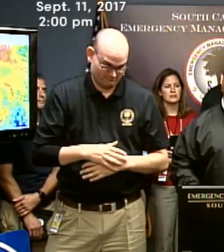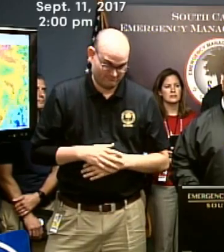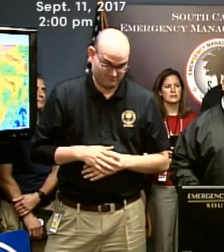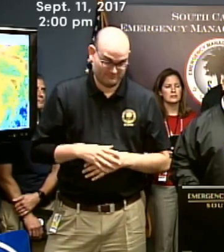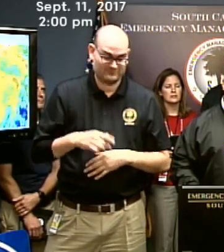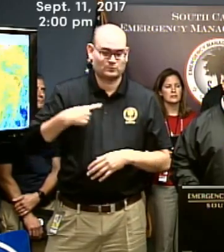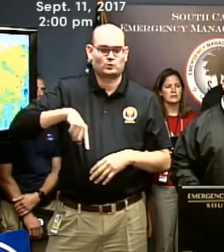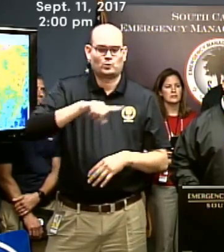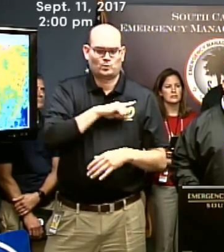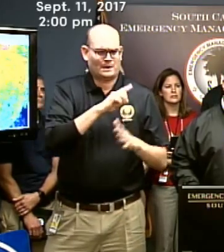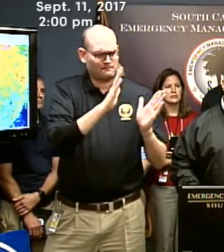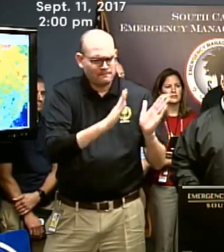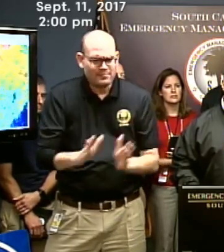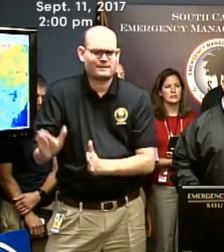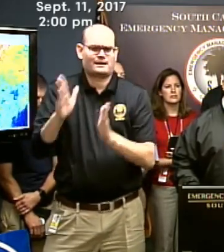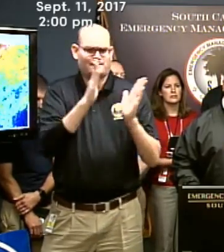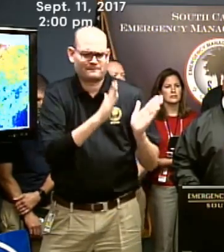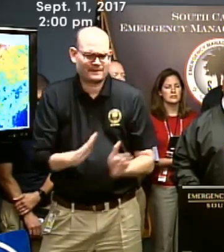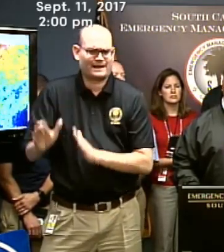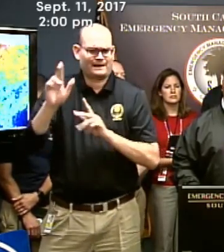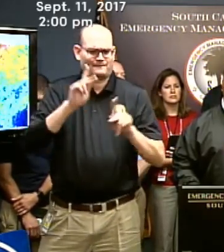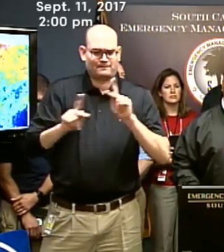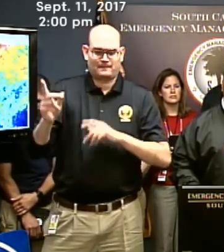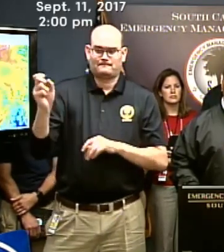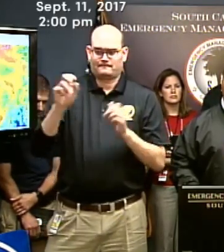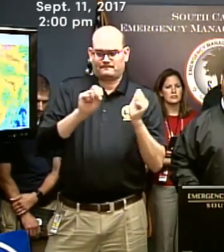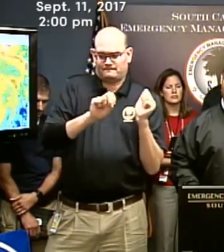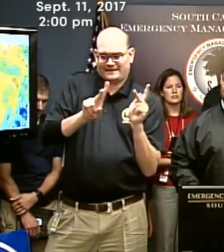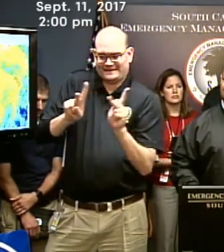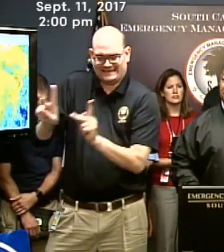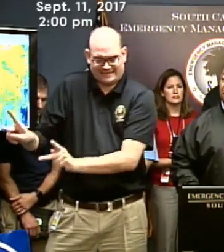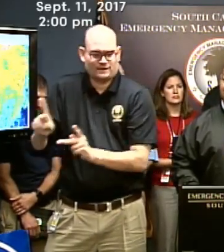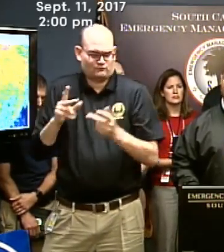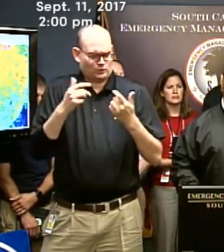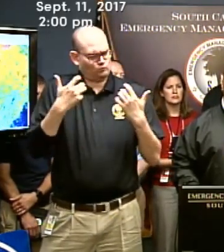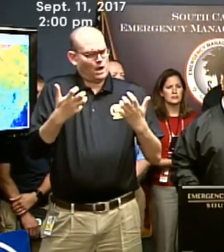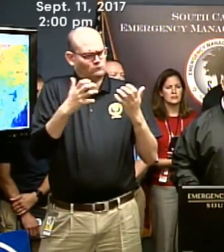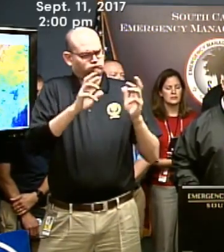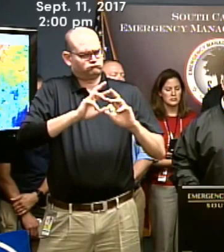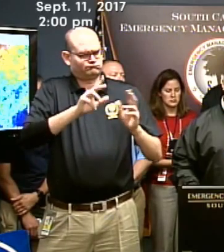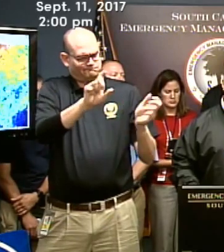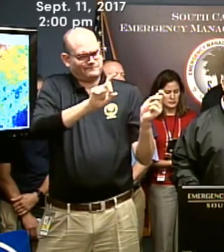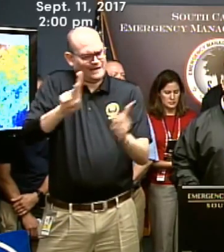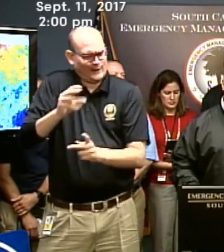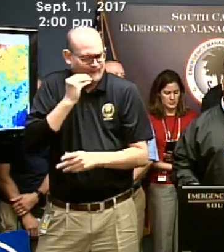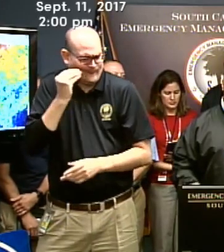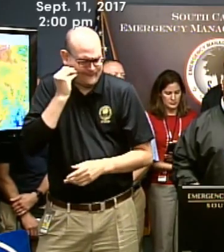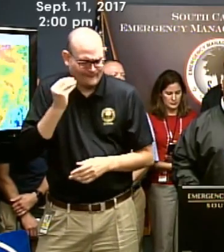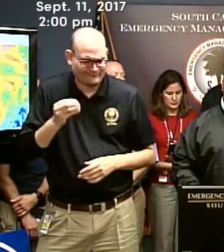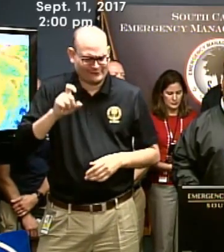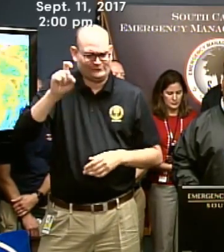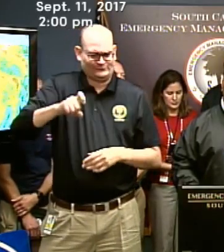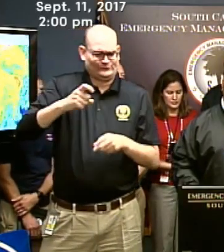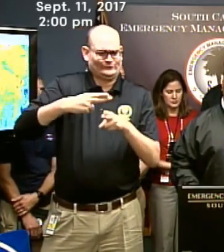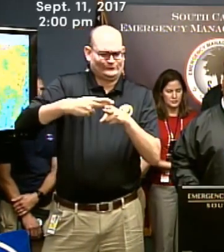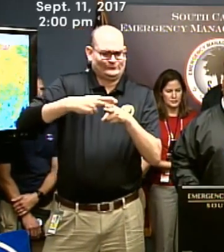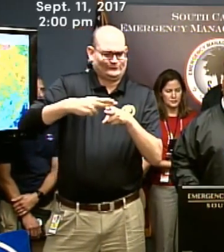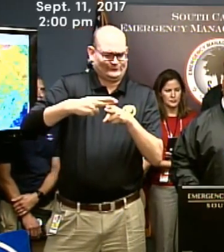planning for the re-entry of evacuees, so we expect to see an influx of traffic soon for